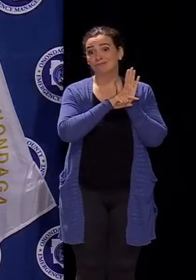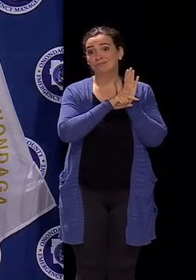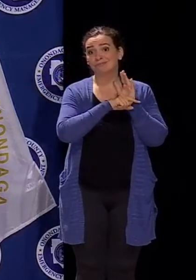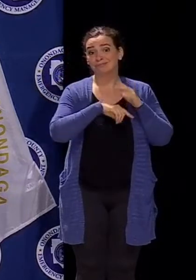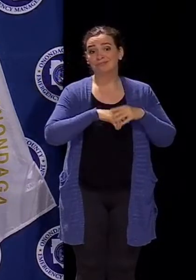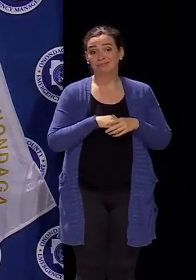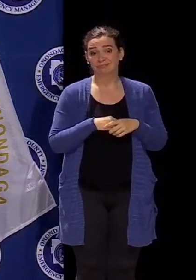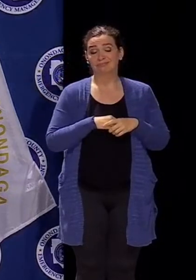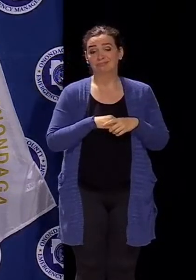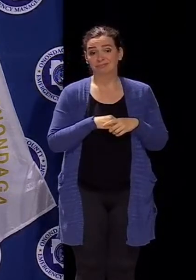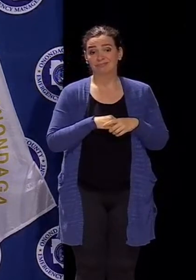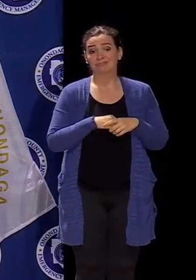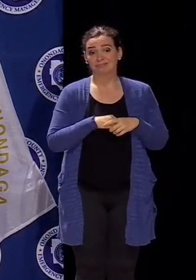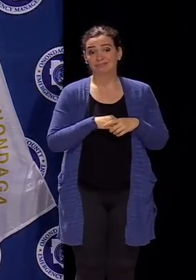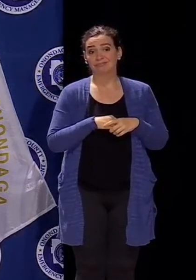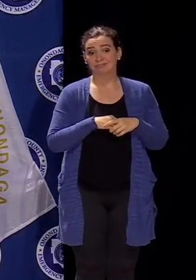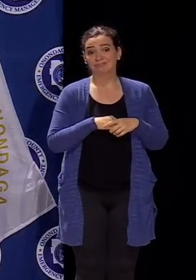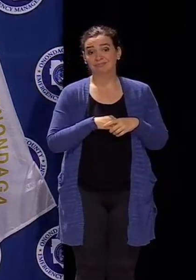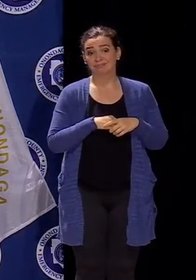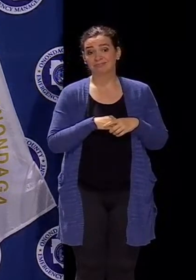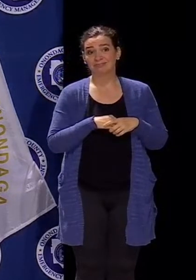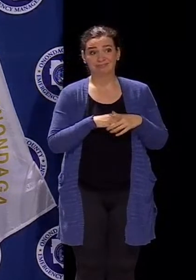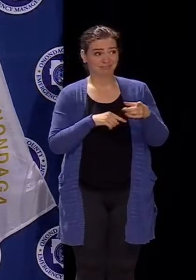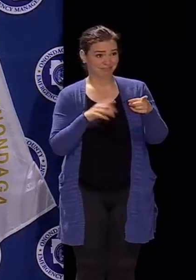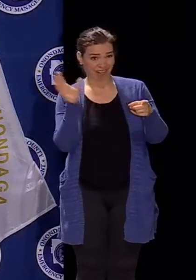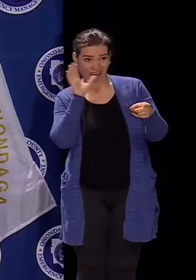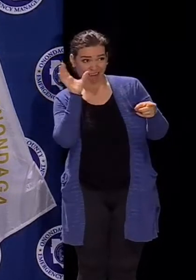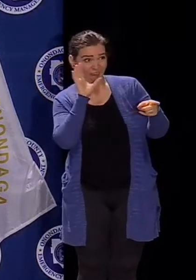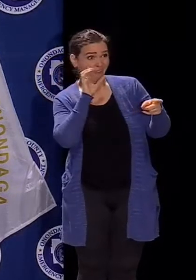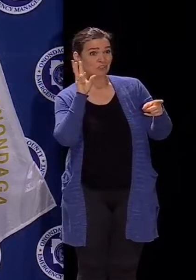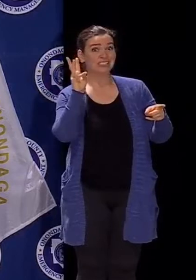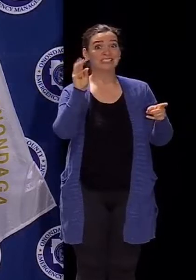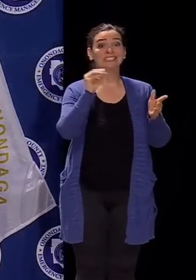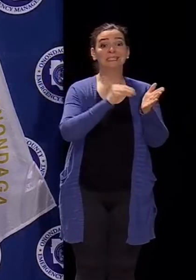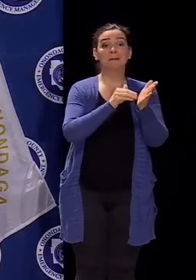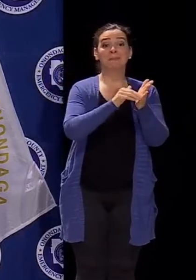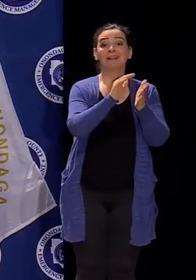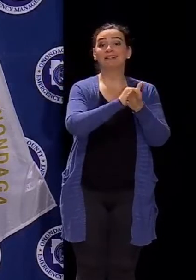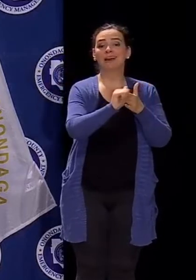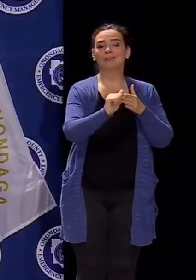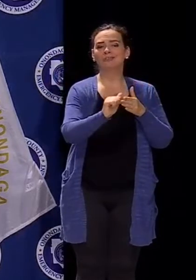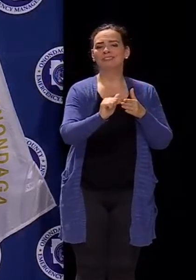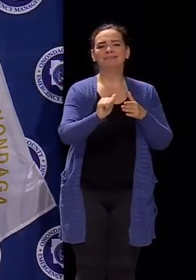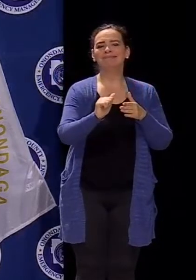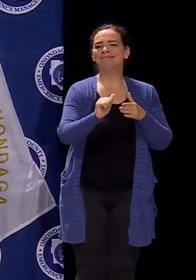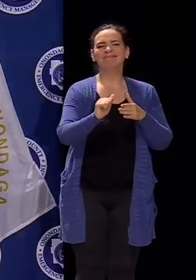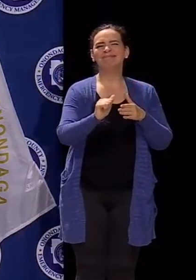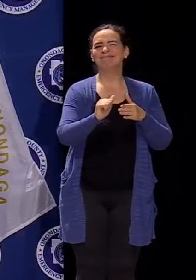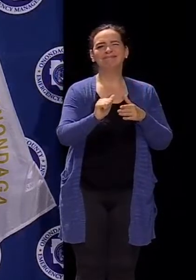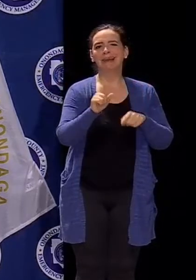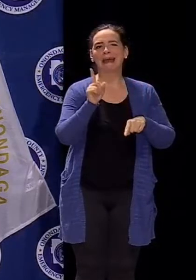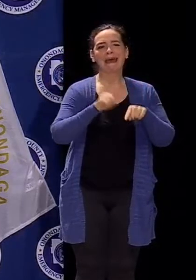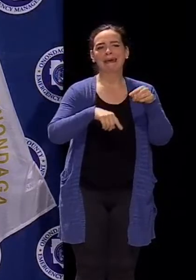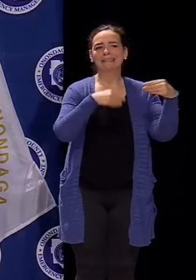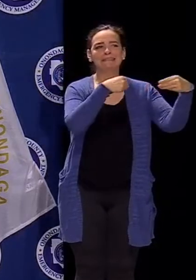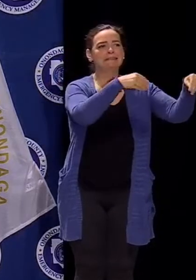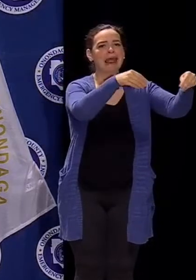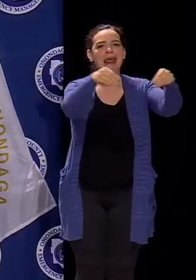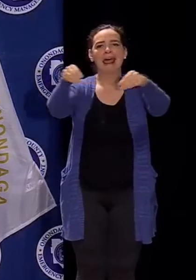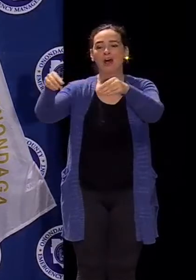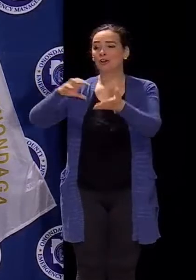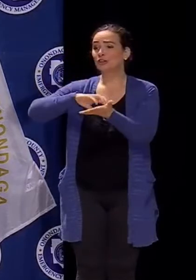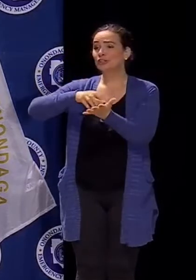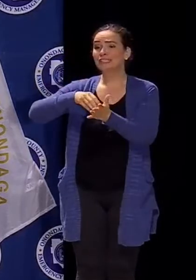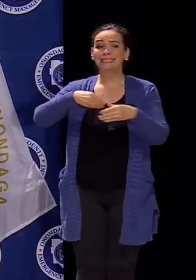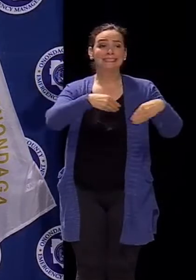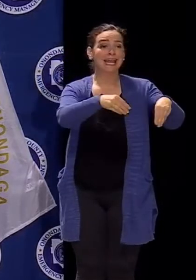sales you do are going to get you there. So that would be good. We would have a fighting chance at that. But our costs